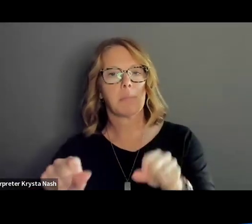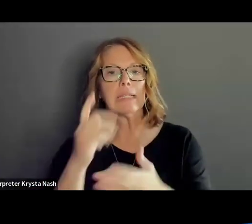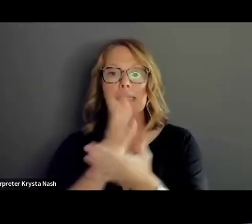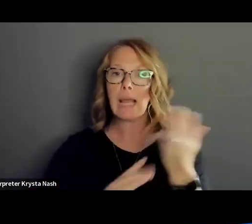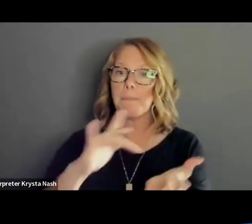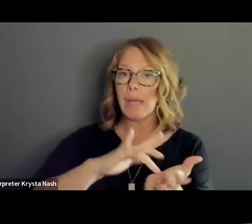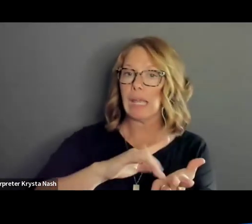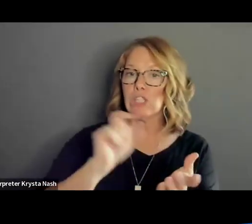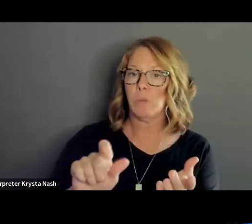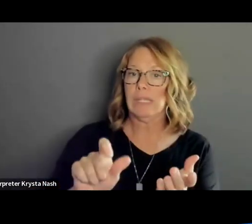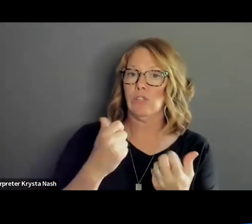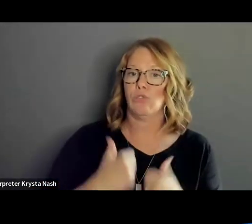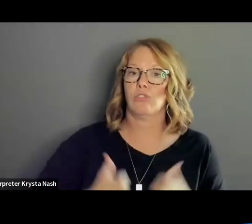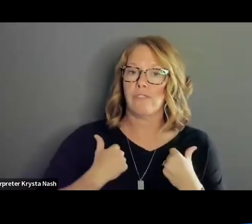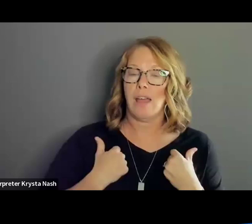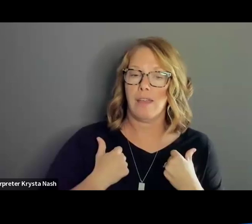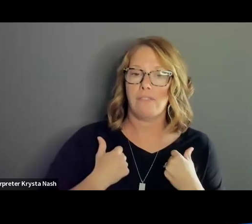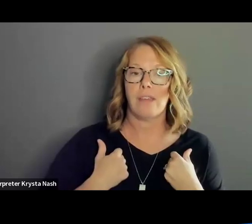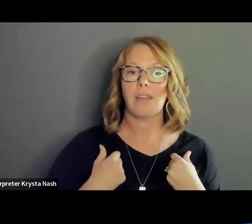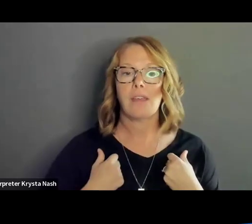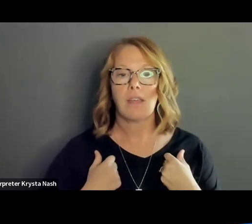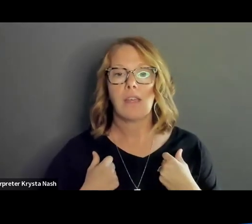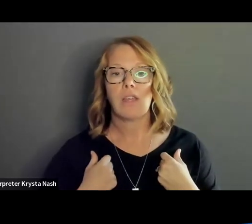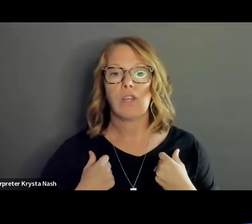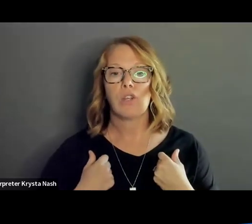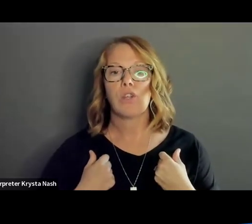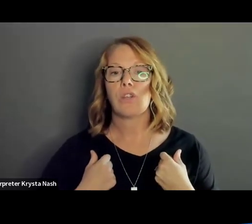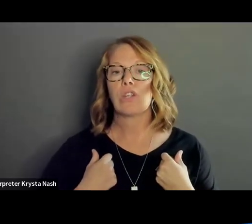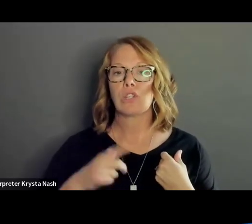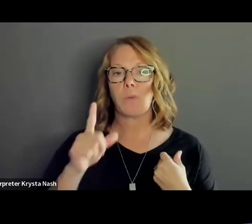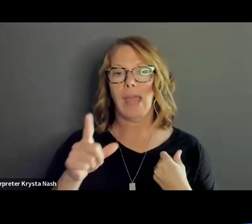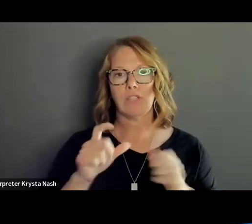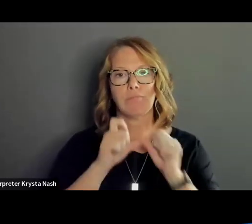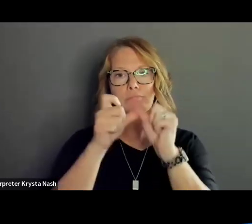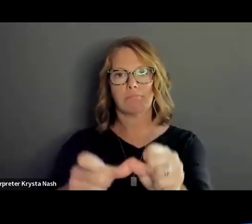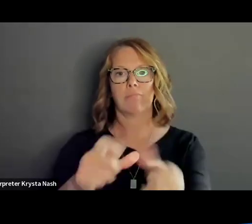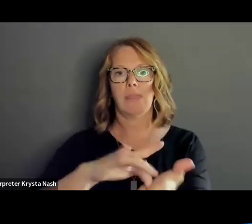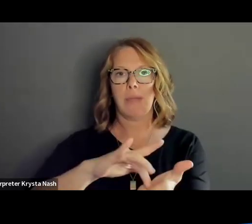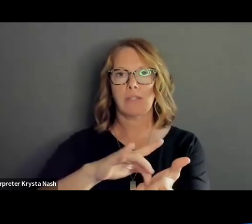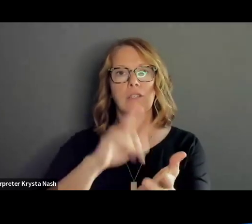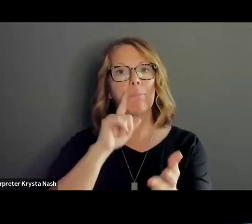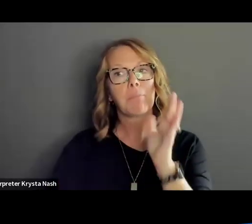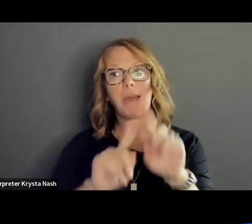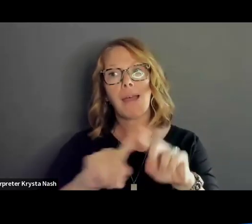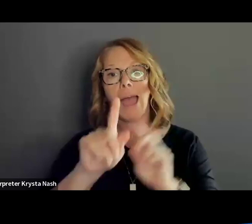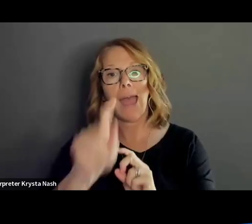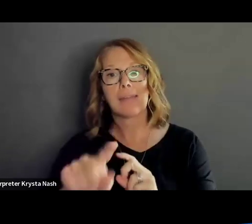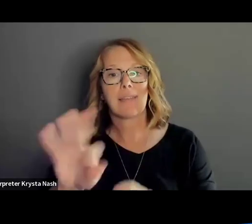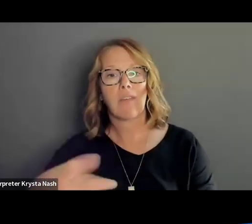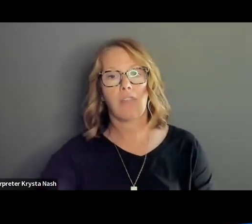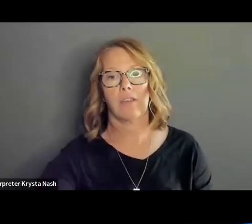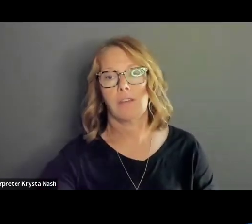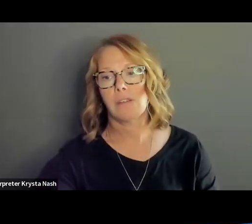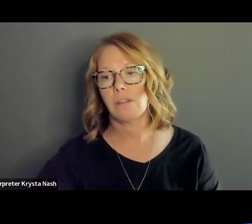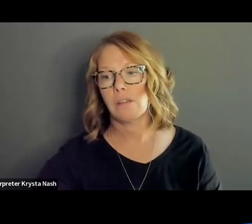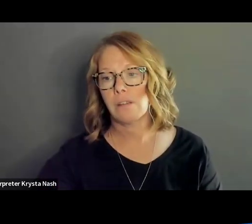to survive, and so, you have to stay on some of those medications, but ask if there's any alternatives. Try